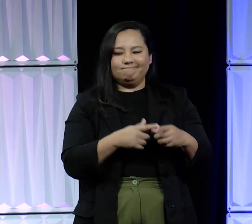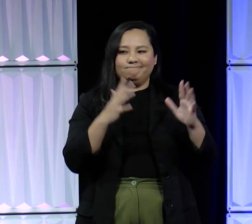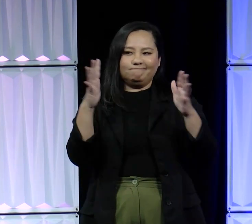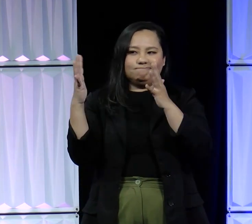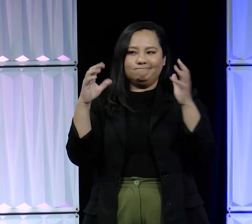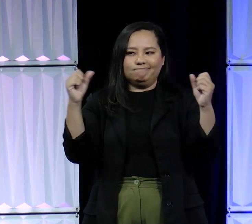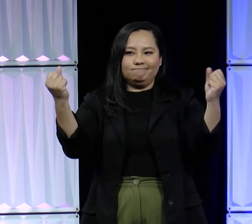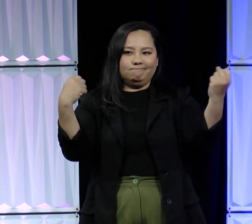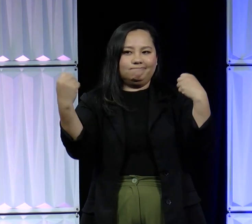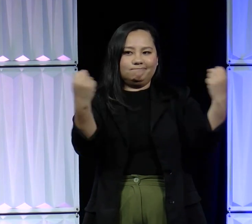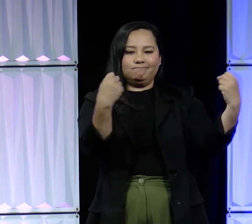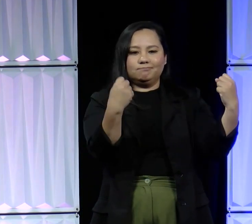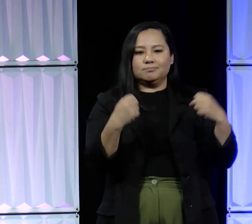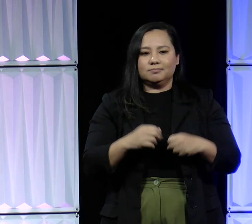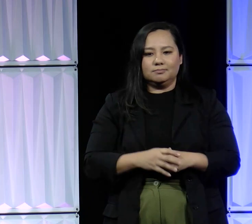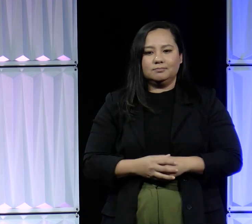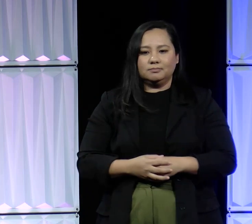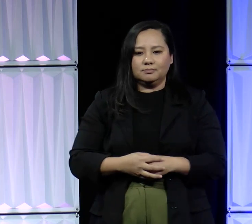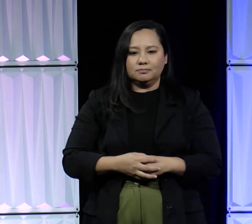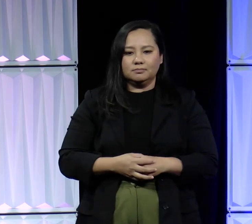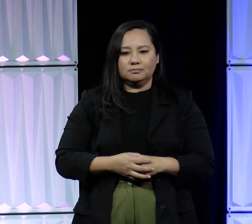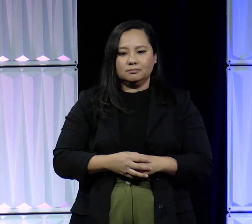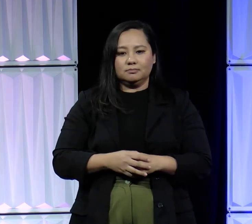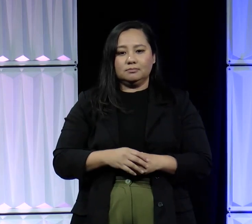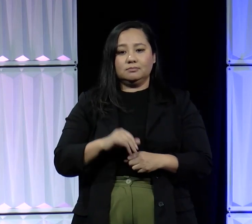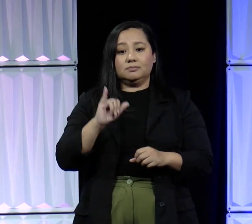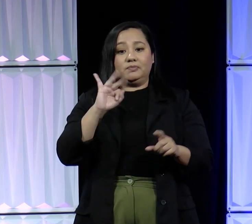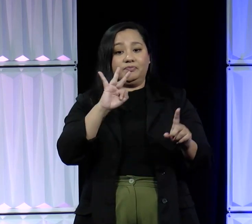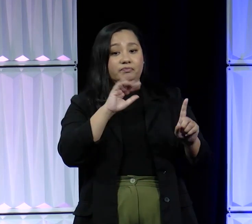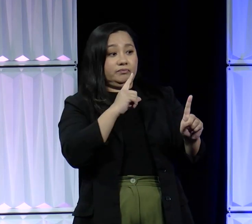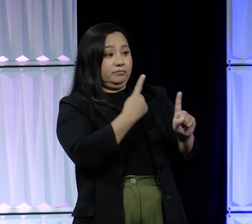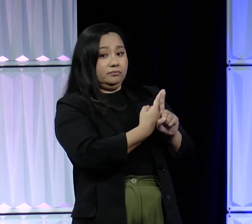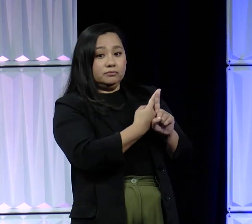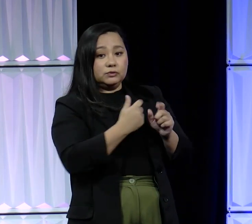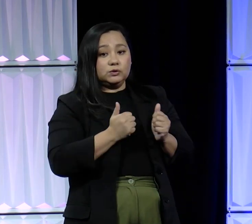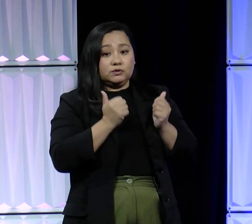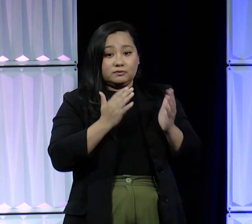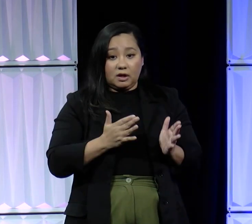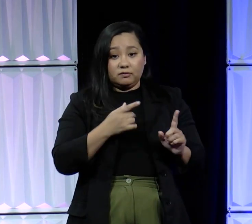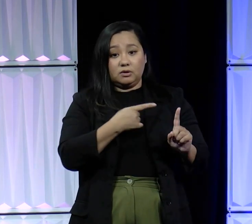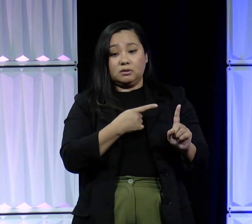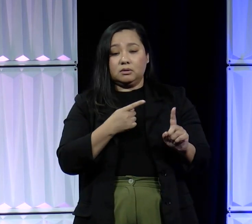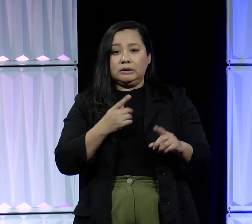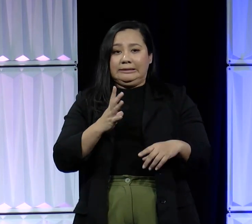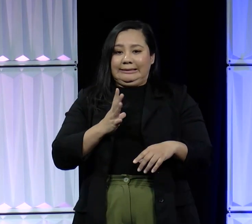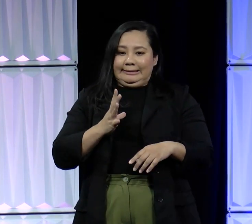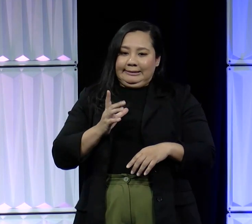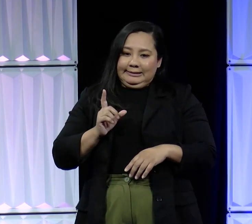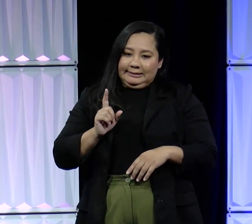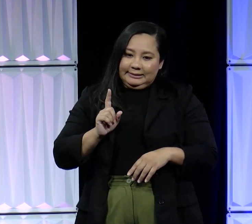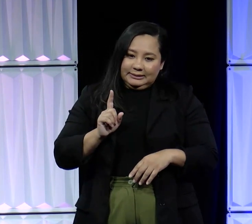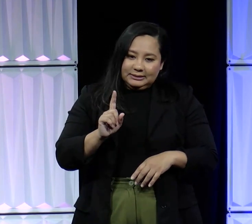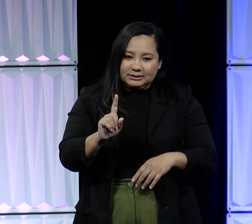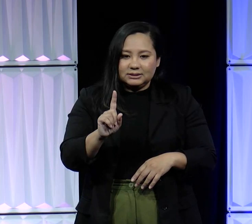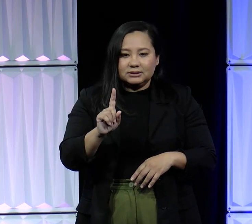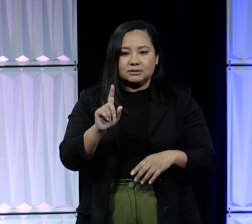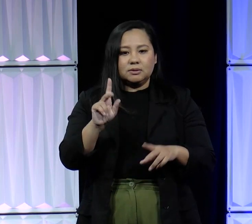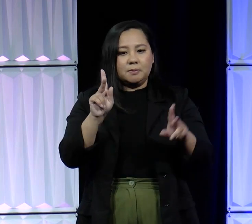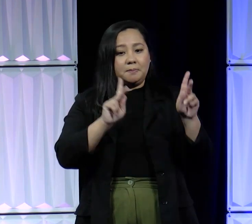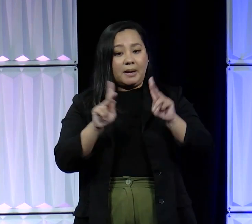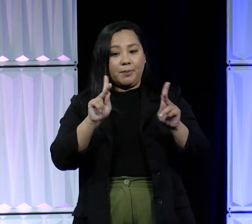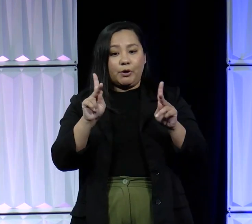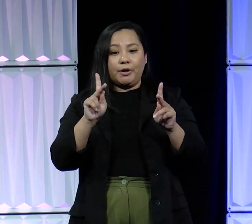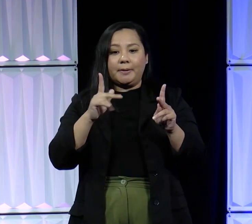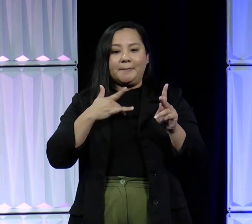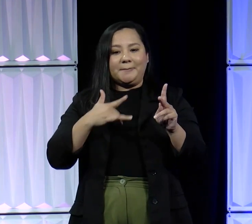What could be? What if a single survivor coming forward to tell their tale of harm years ago would actually have been believed the first time?